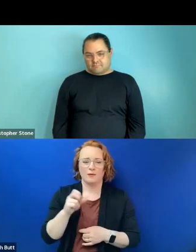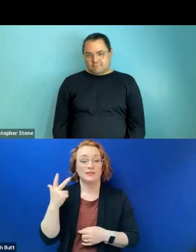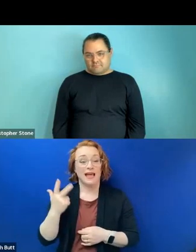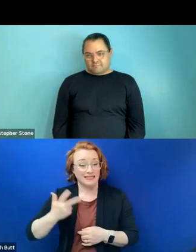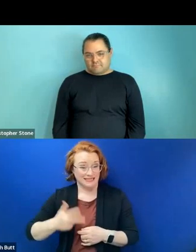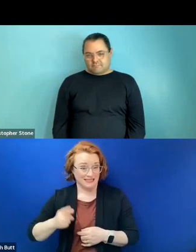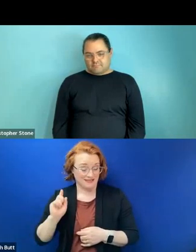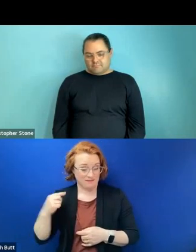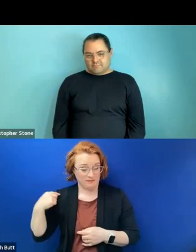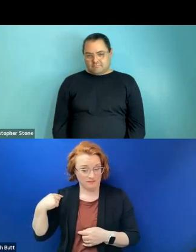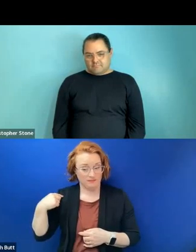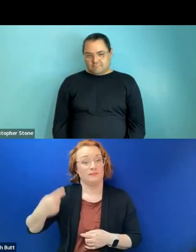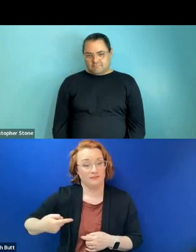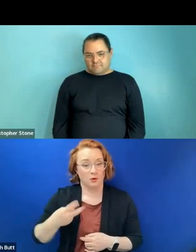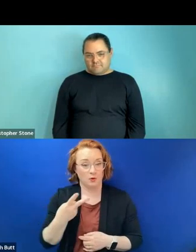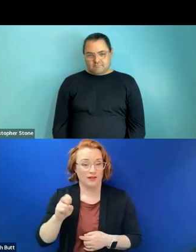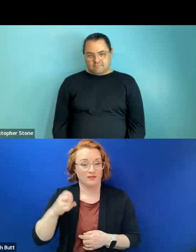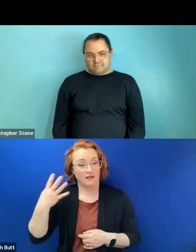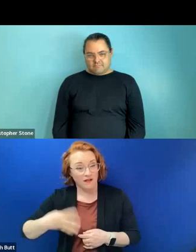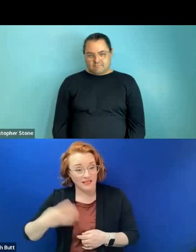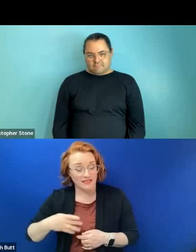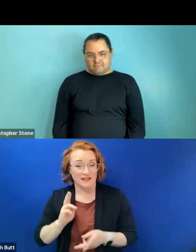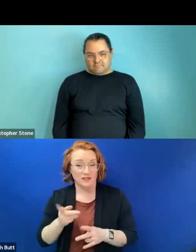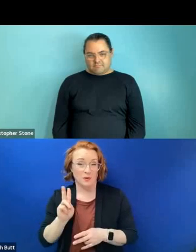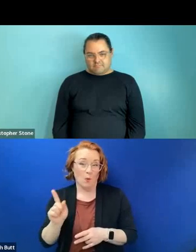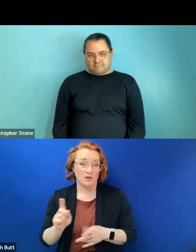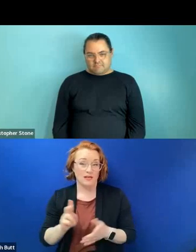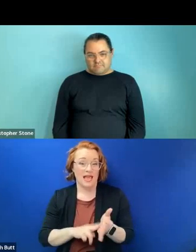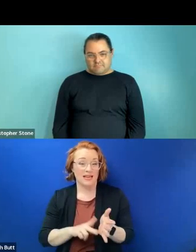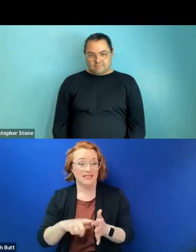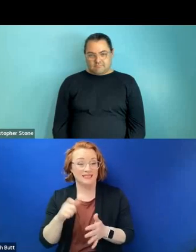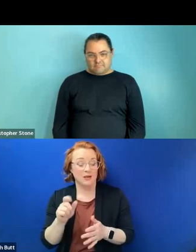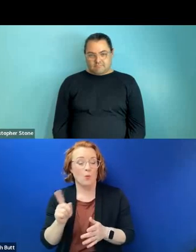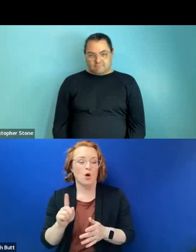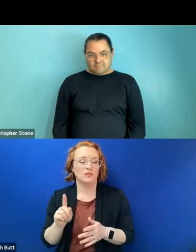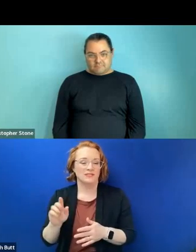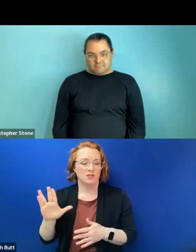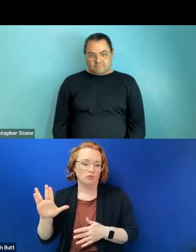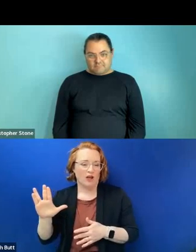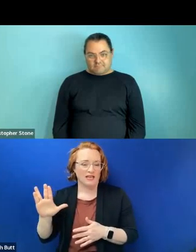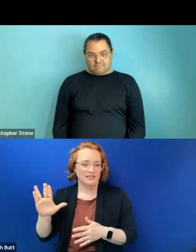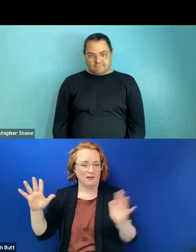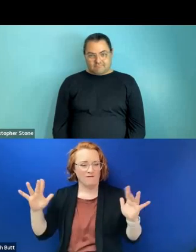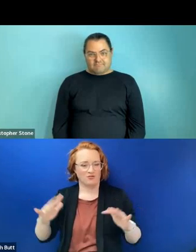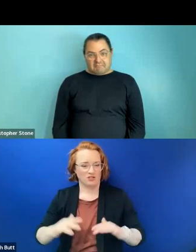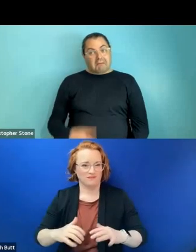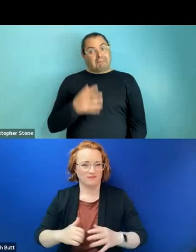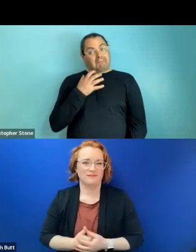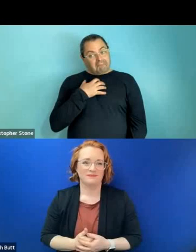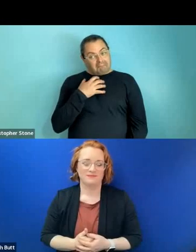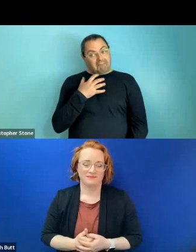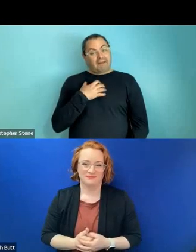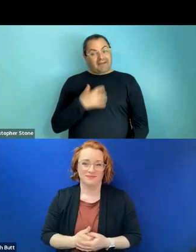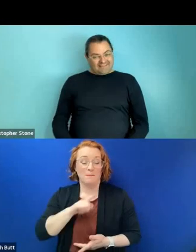2018, and in 2019 I interpreted for the NAC for the Star Trek convention. Okay.